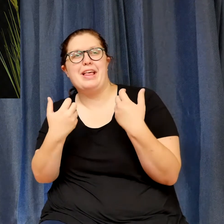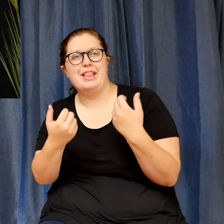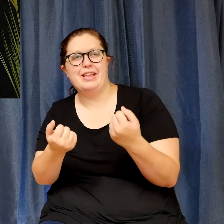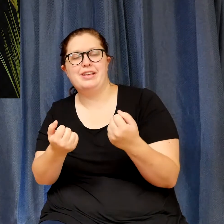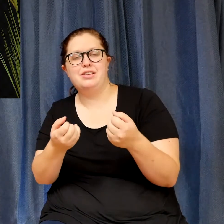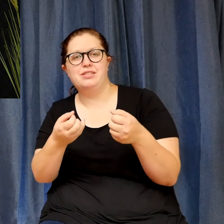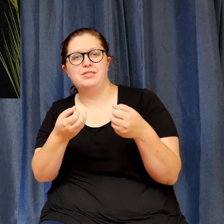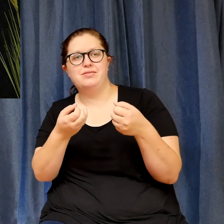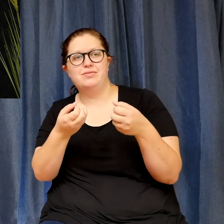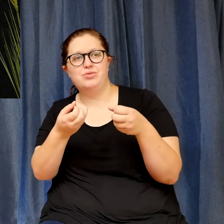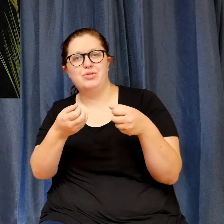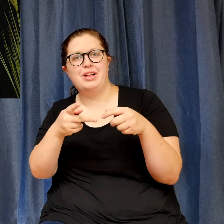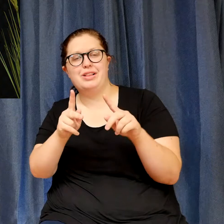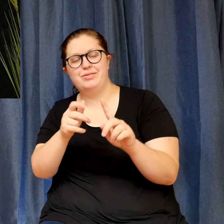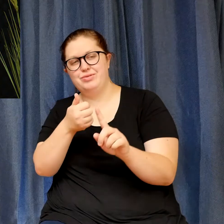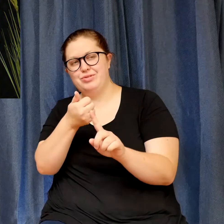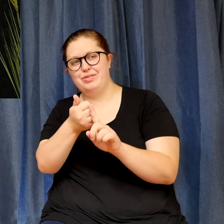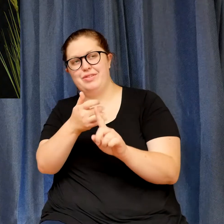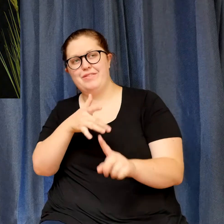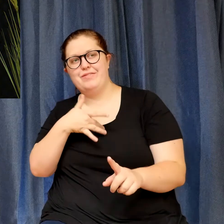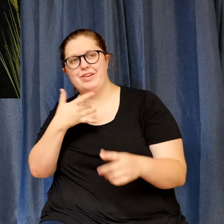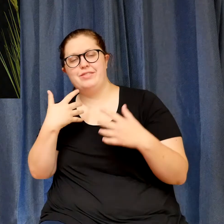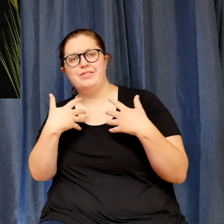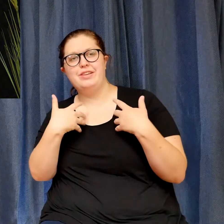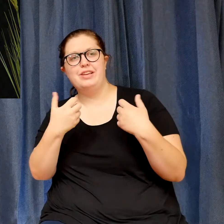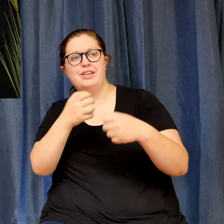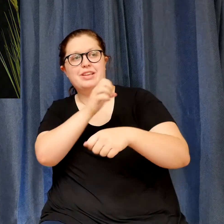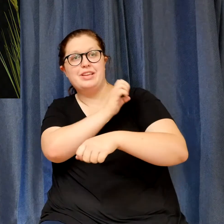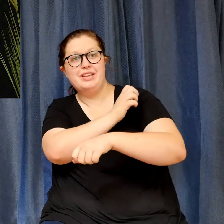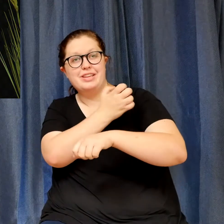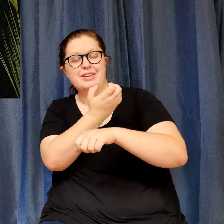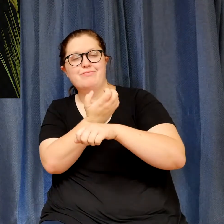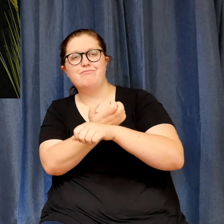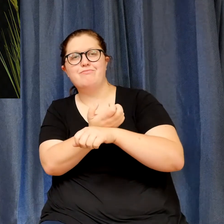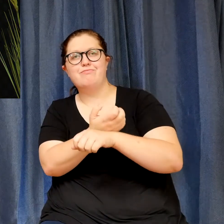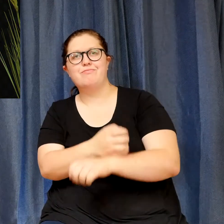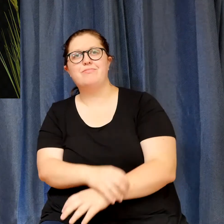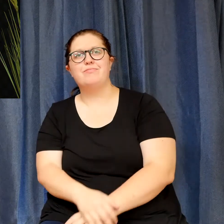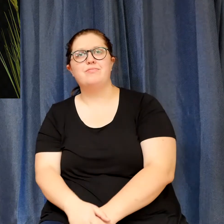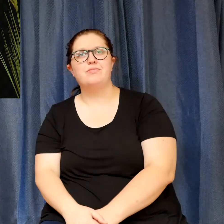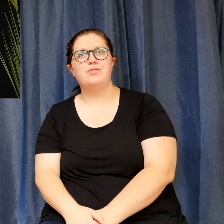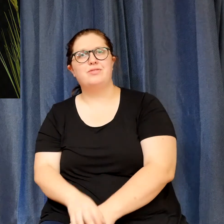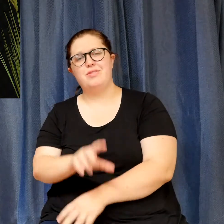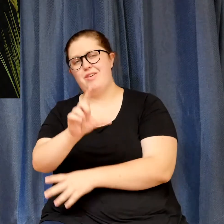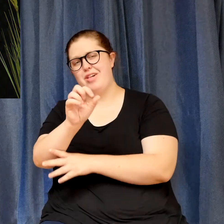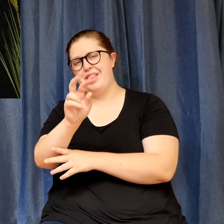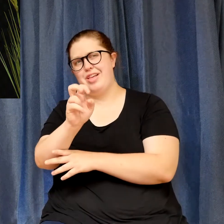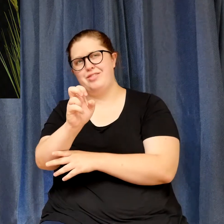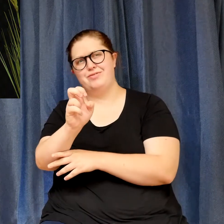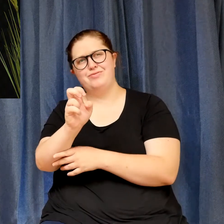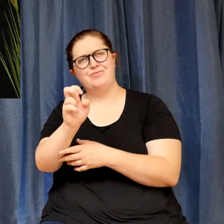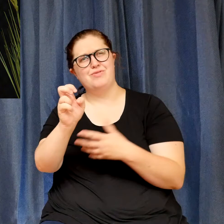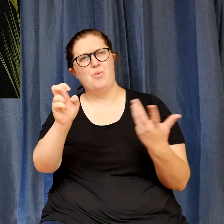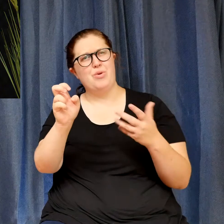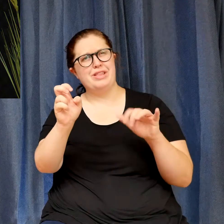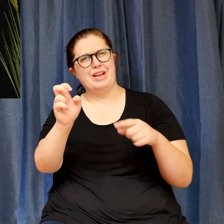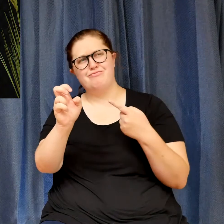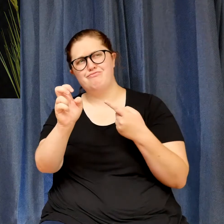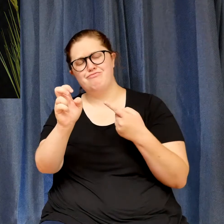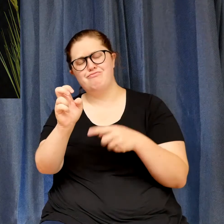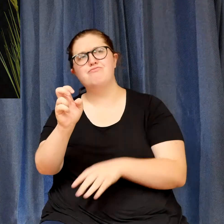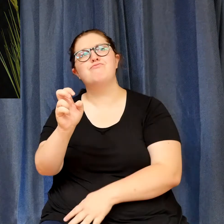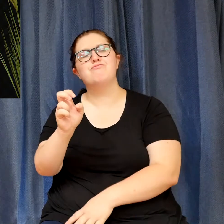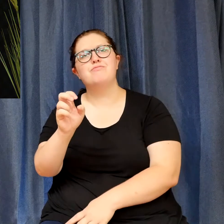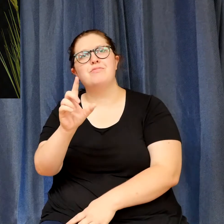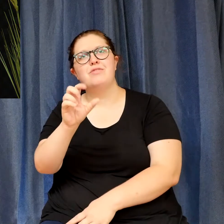body to allow yourself to feel that healing energy as well. So what is love? You know,